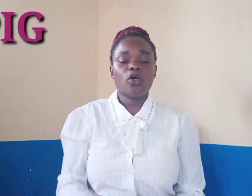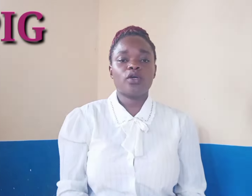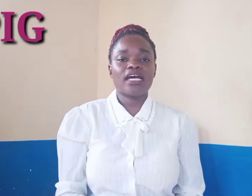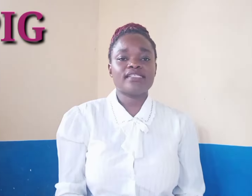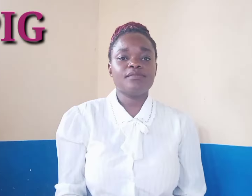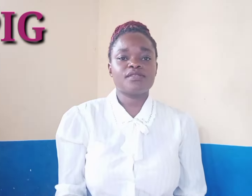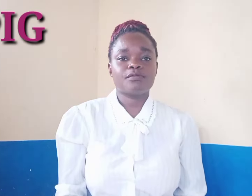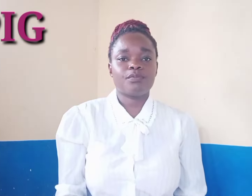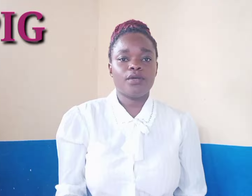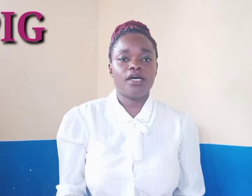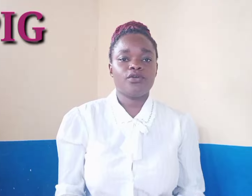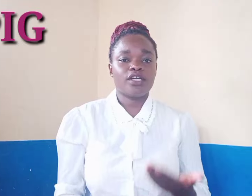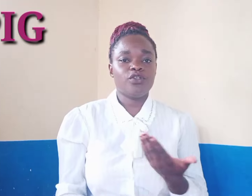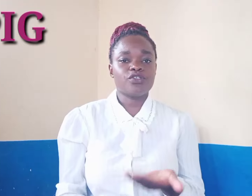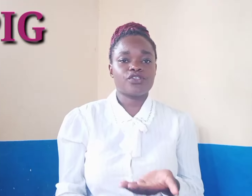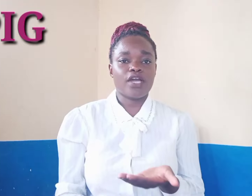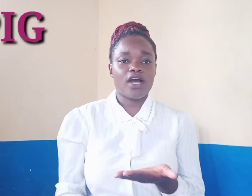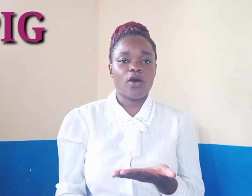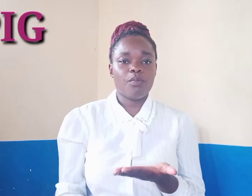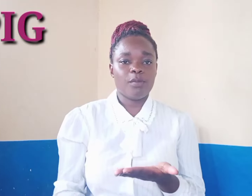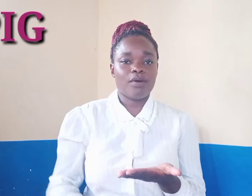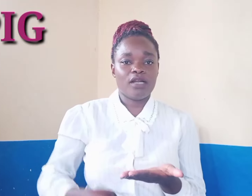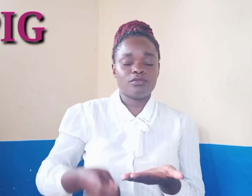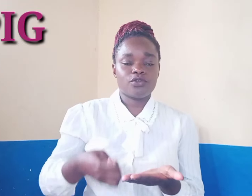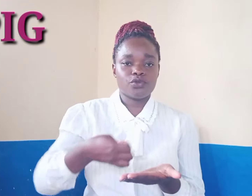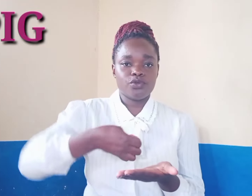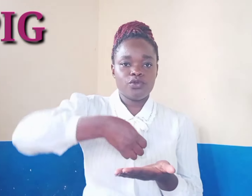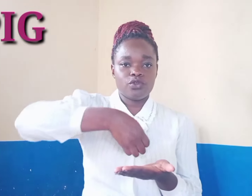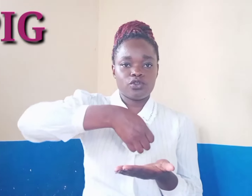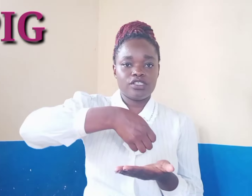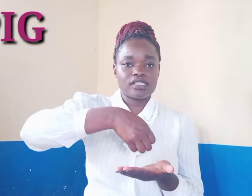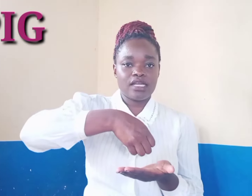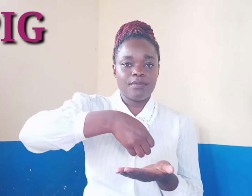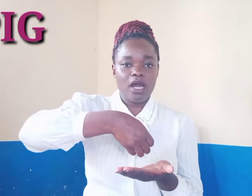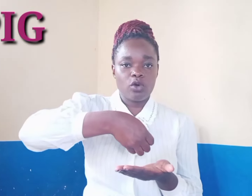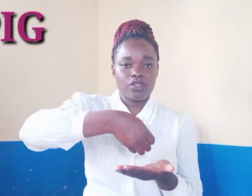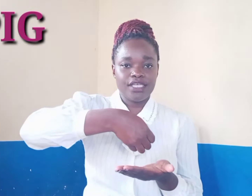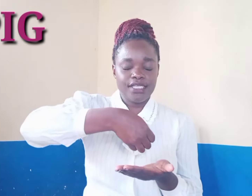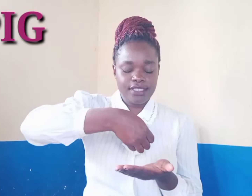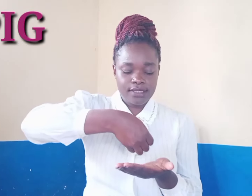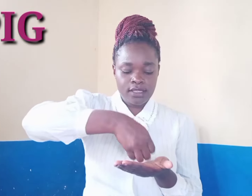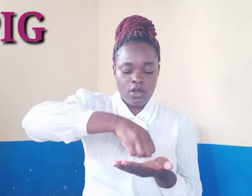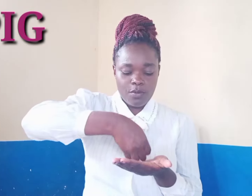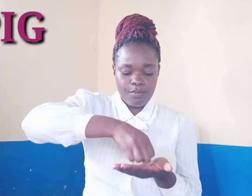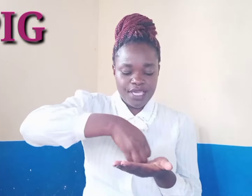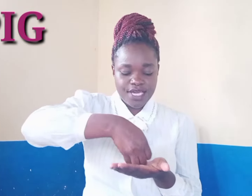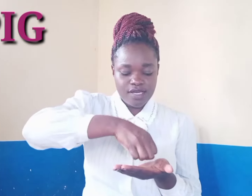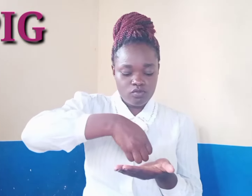Or at times you can use your open palm to describe how they eat. Pig.